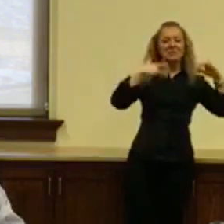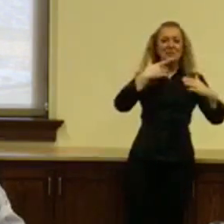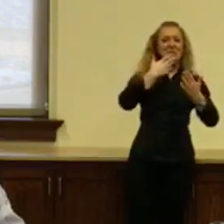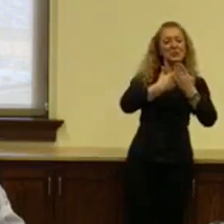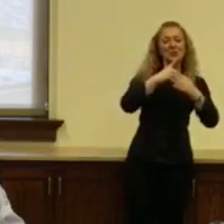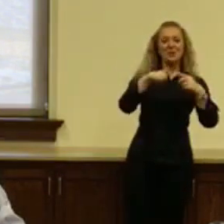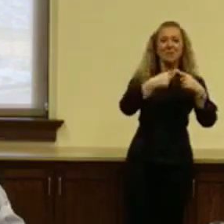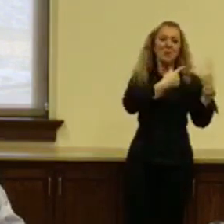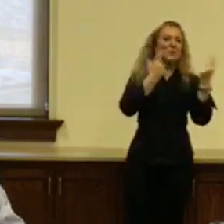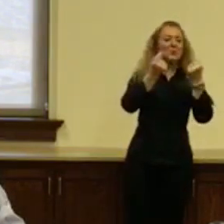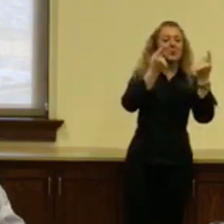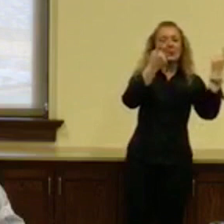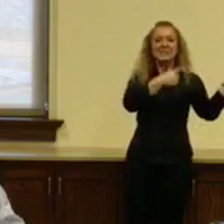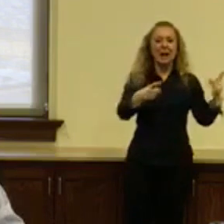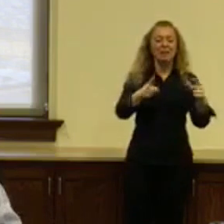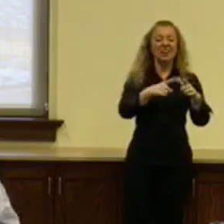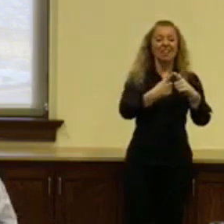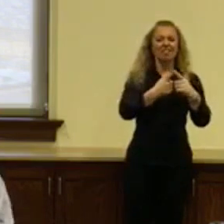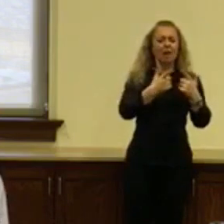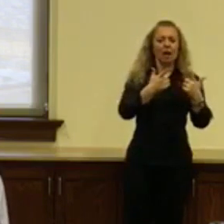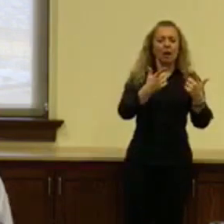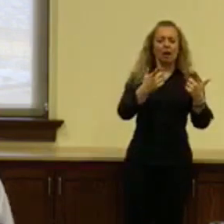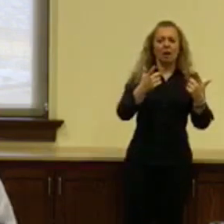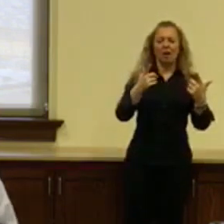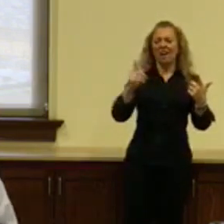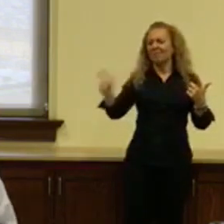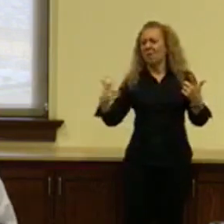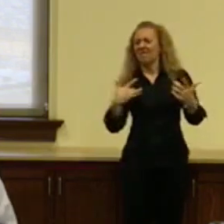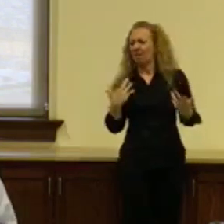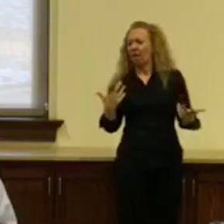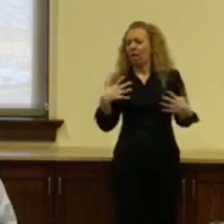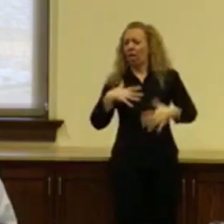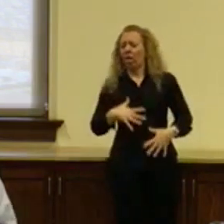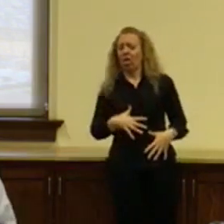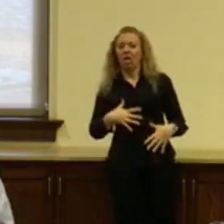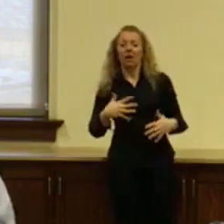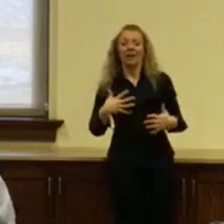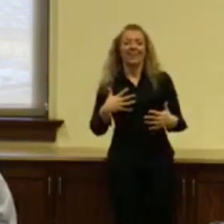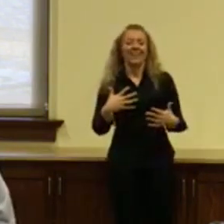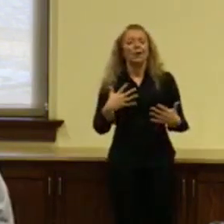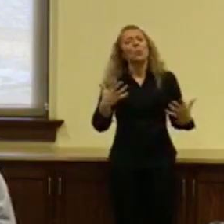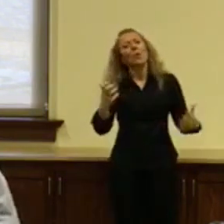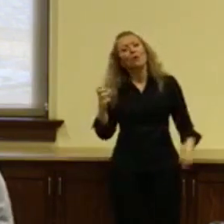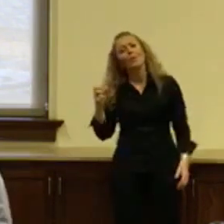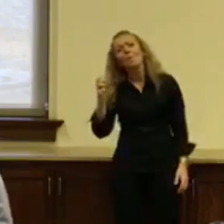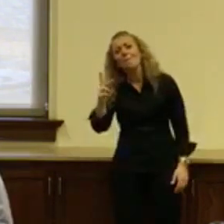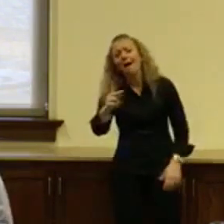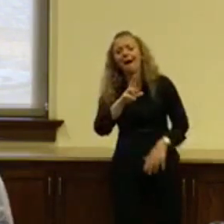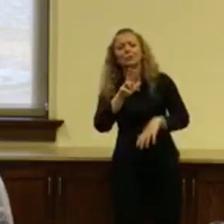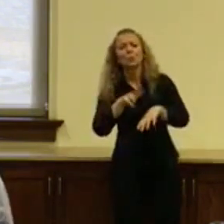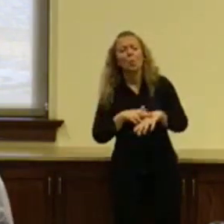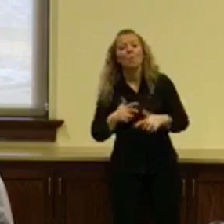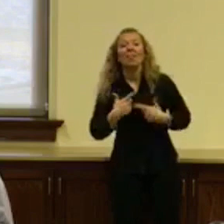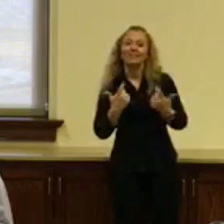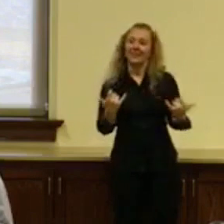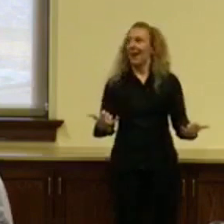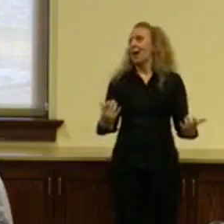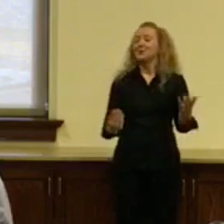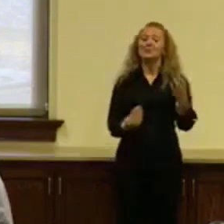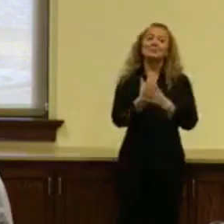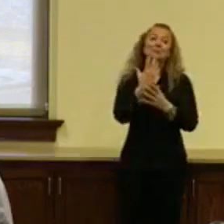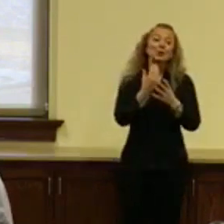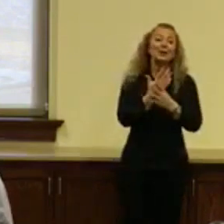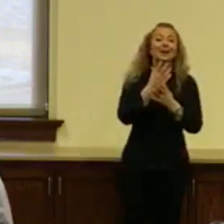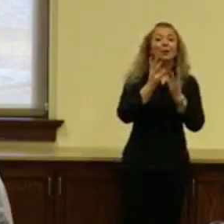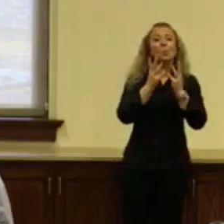about what's happening. We also want to return to what we would view as our normal life, particularly as springtime comes out,